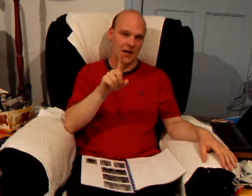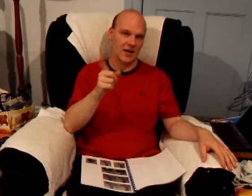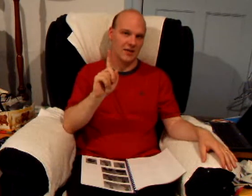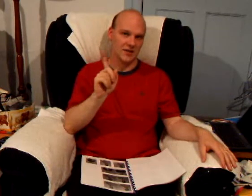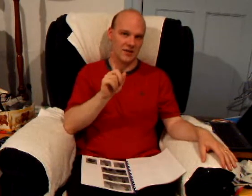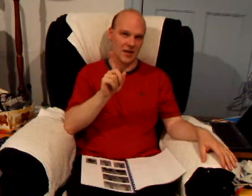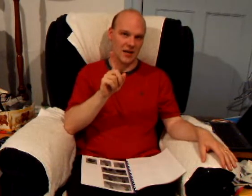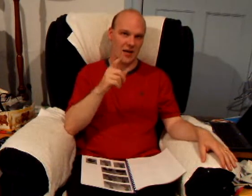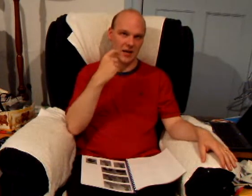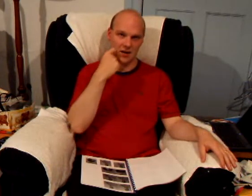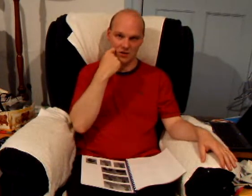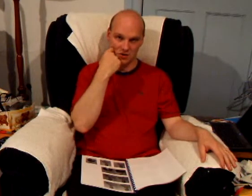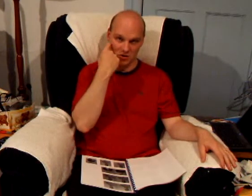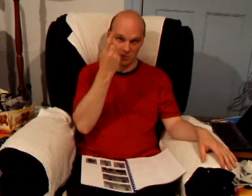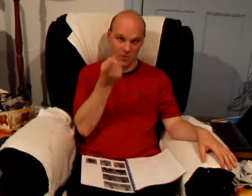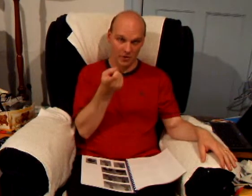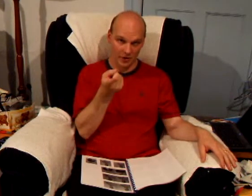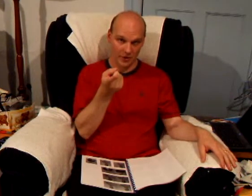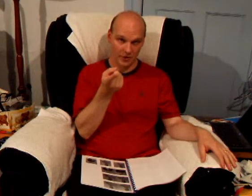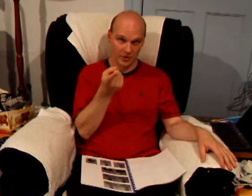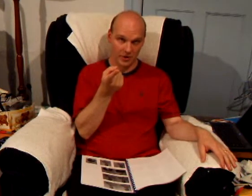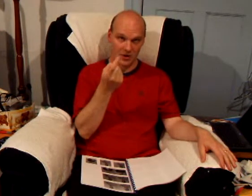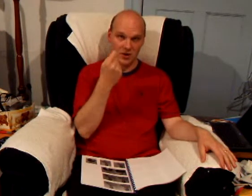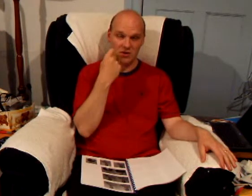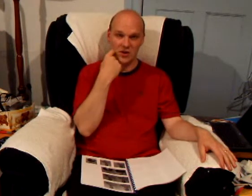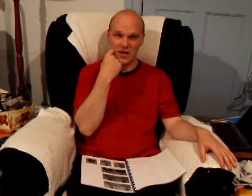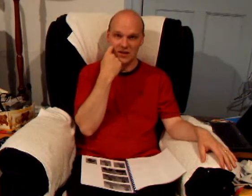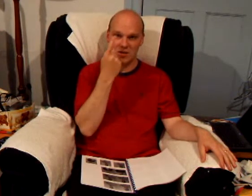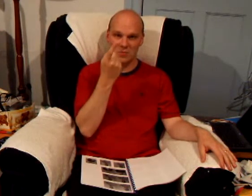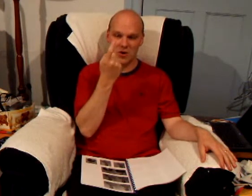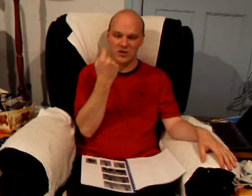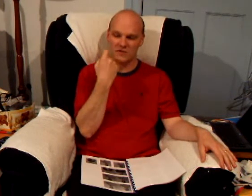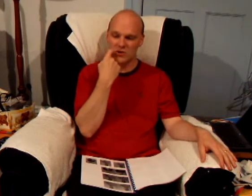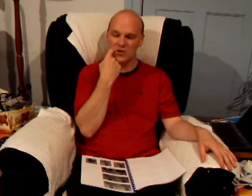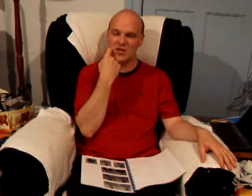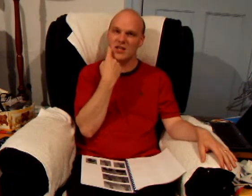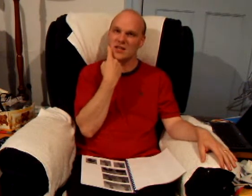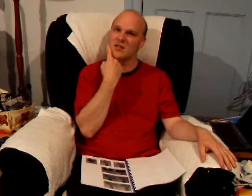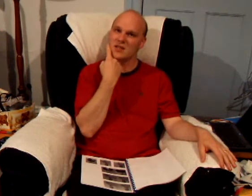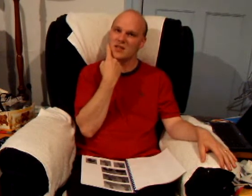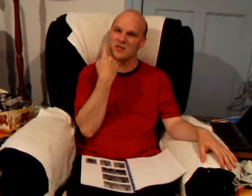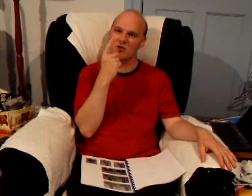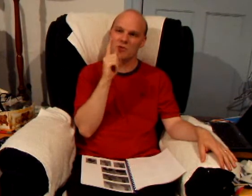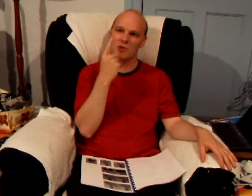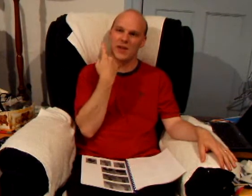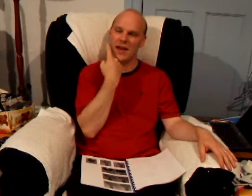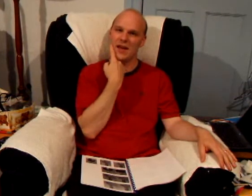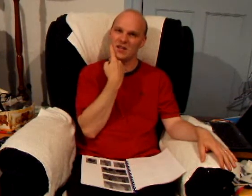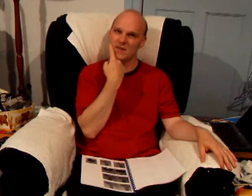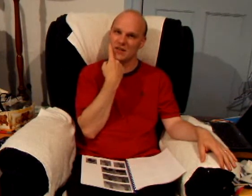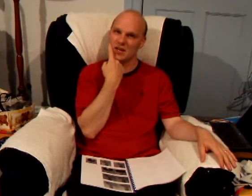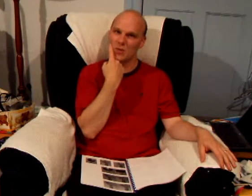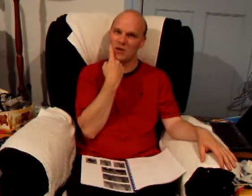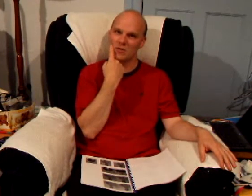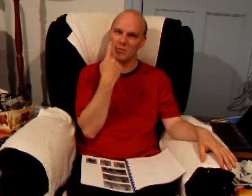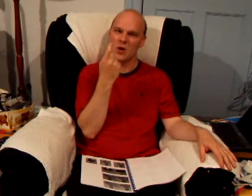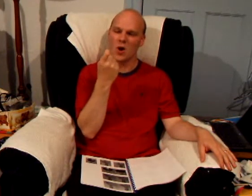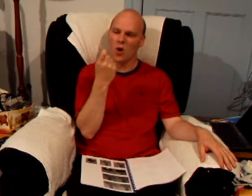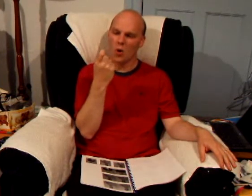yesterday, today, tomorrow. So that tomorrow, this future sense is sort of when the hand is facing away from